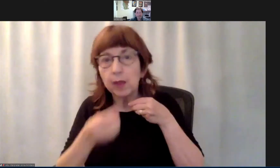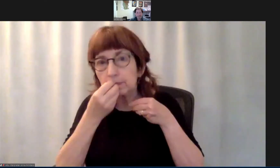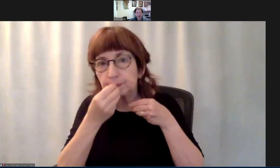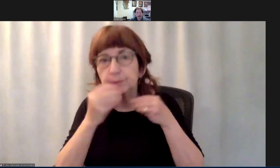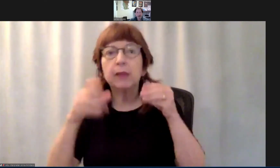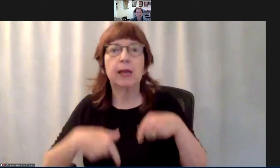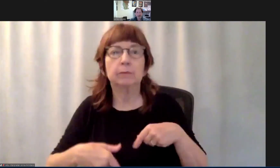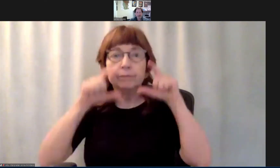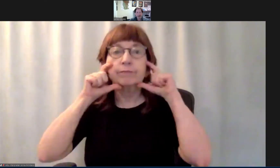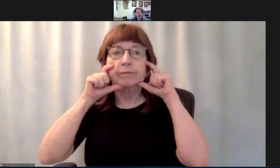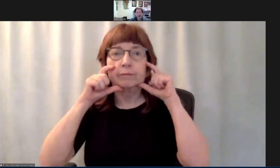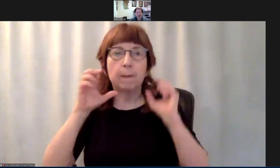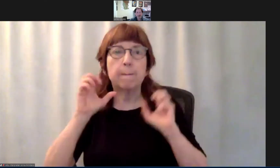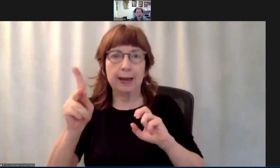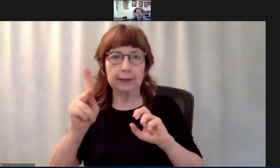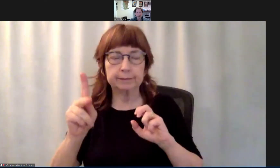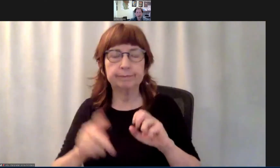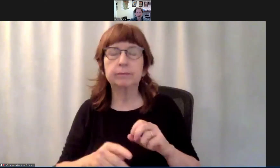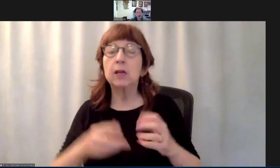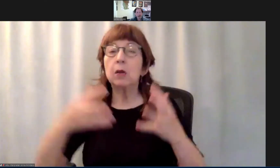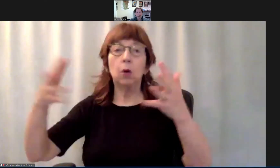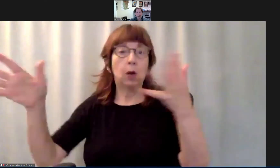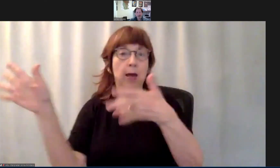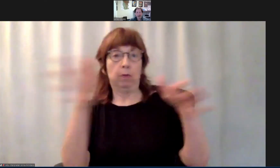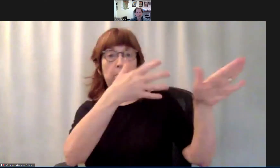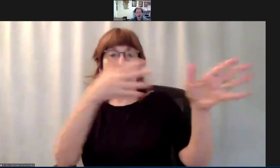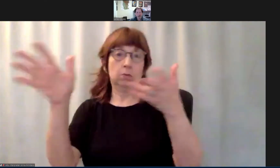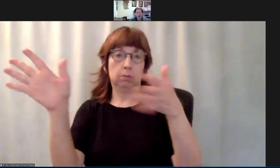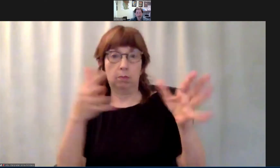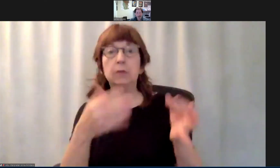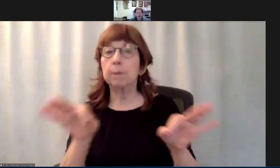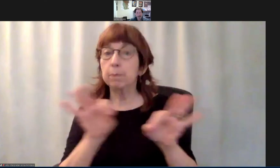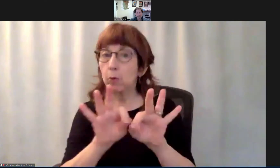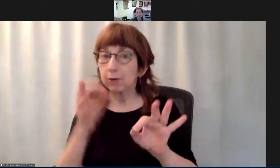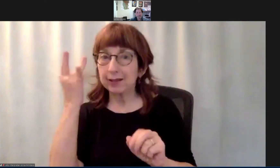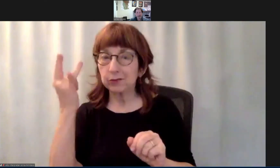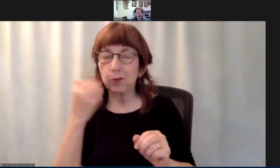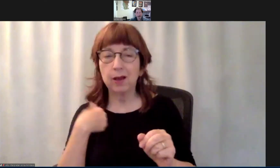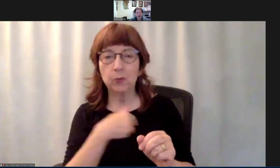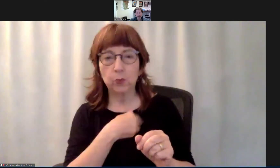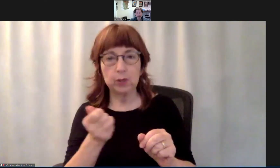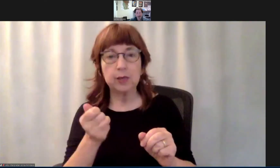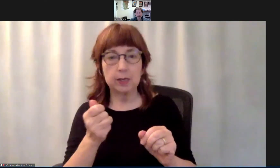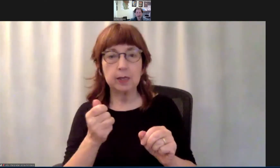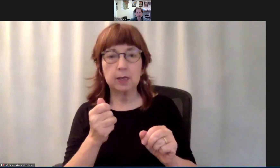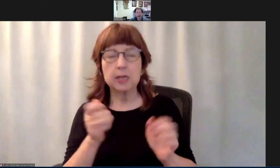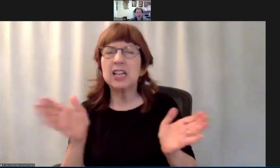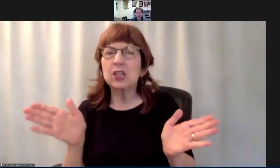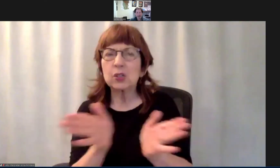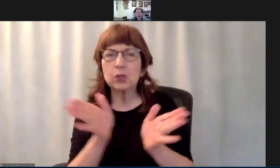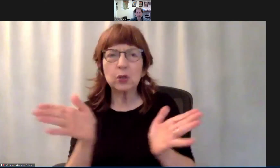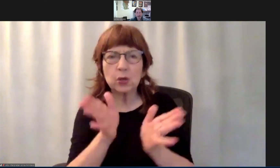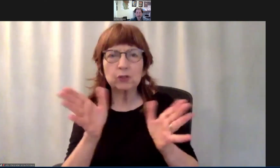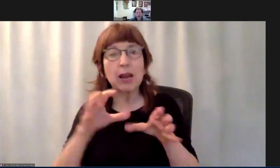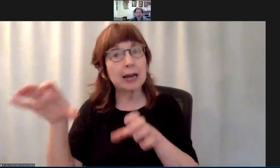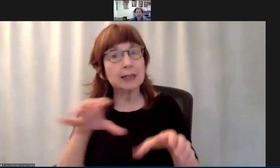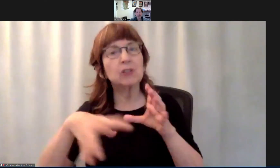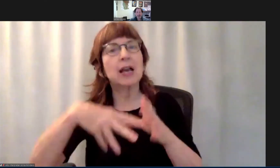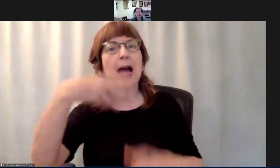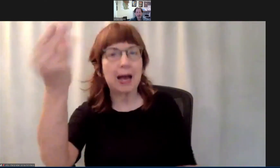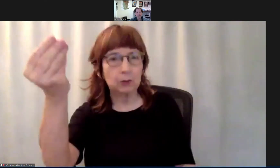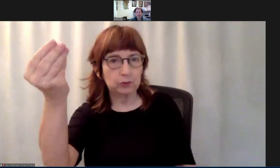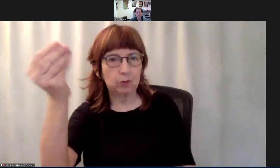away. Ventilation is very important. That's why we encourage activities